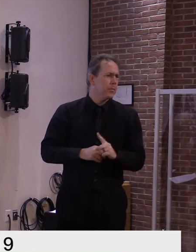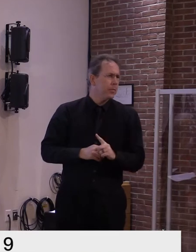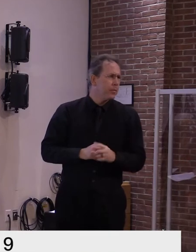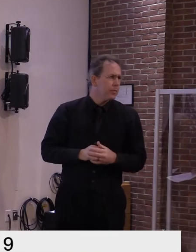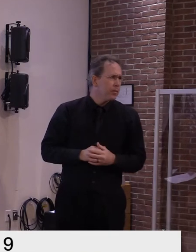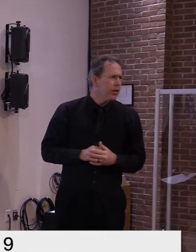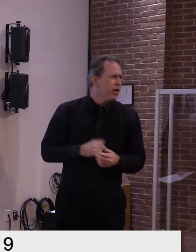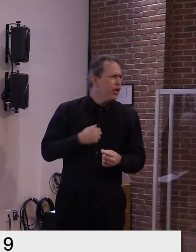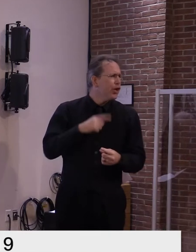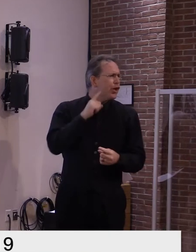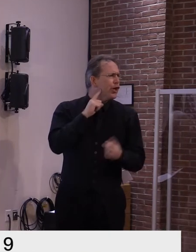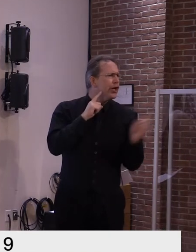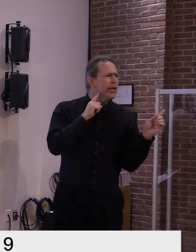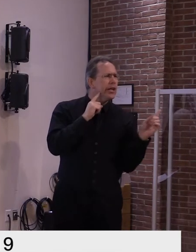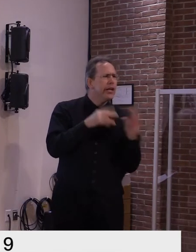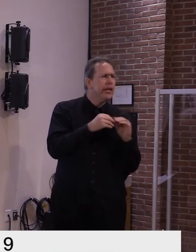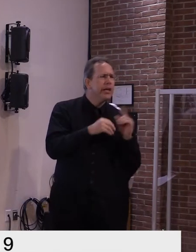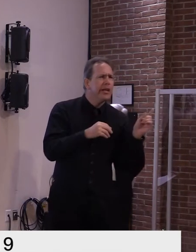that?